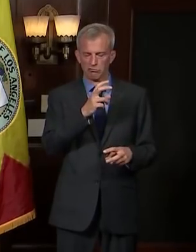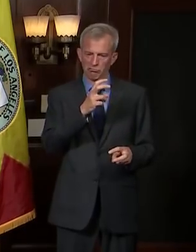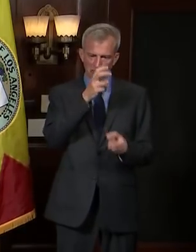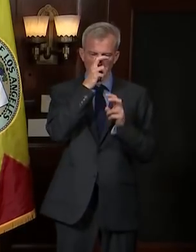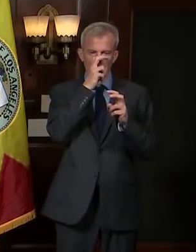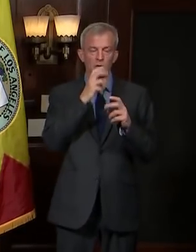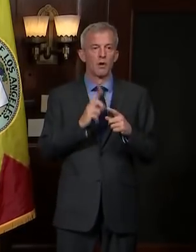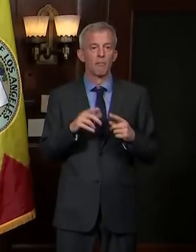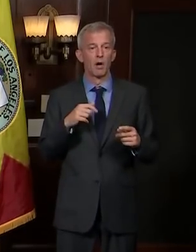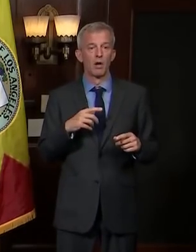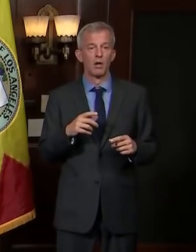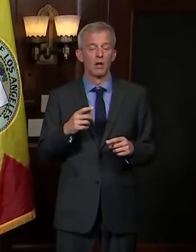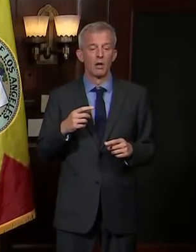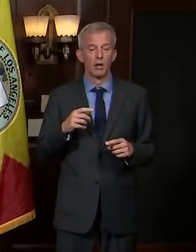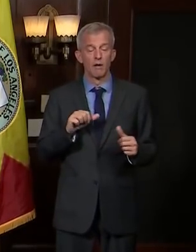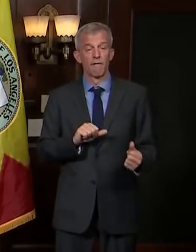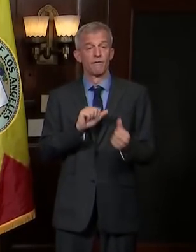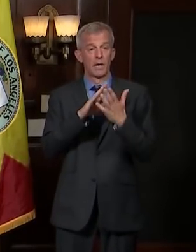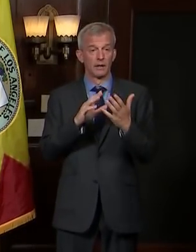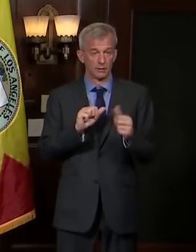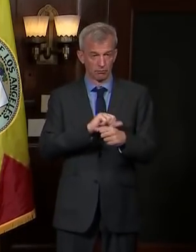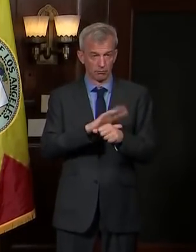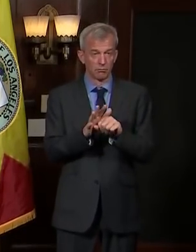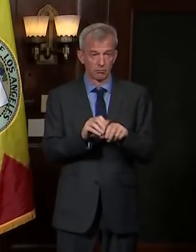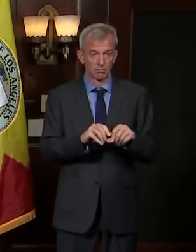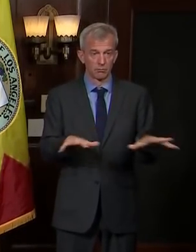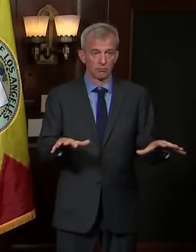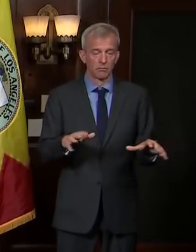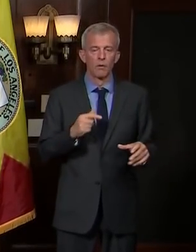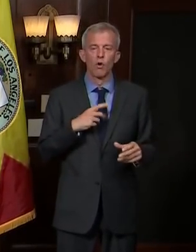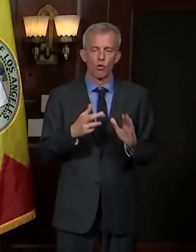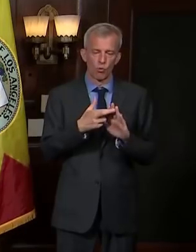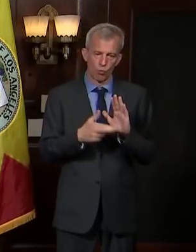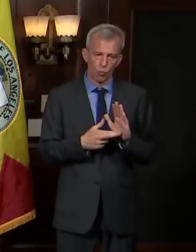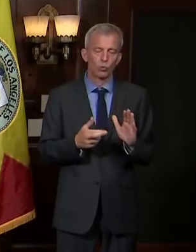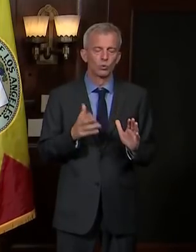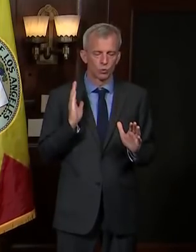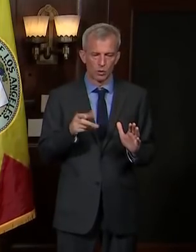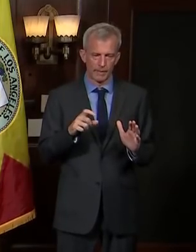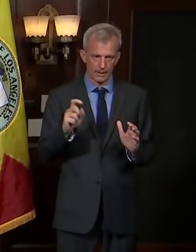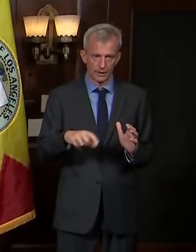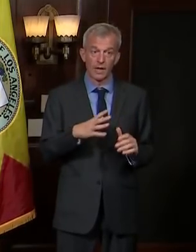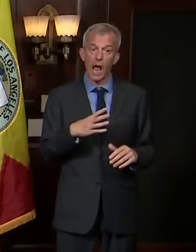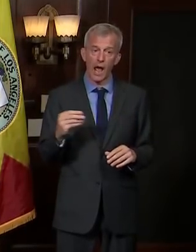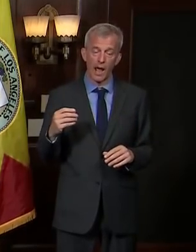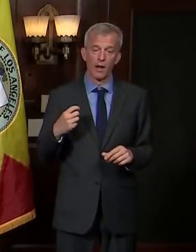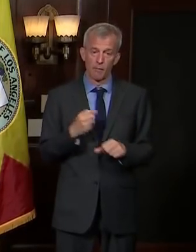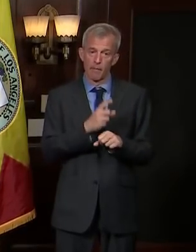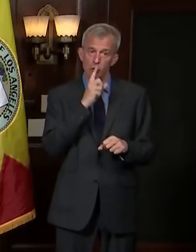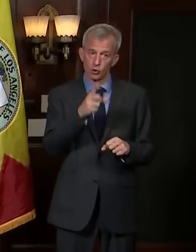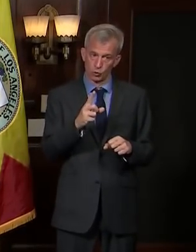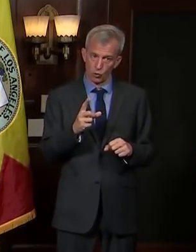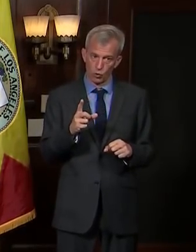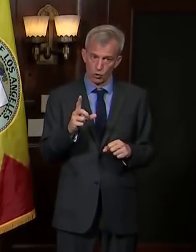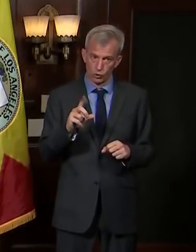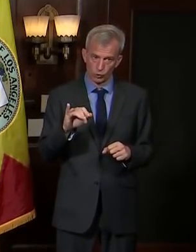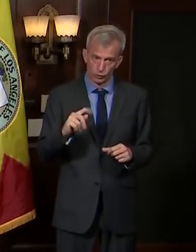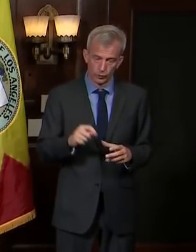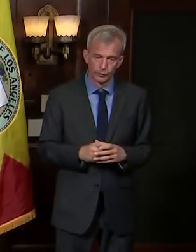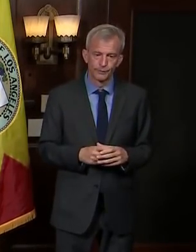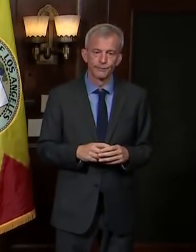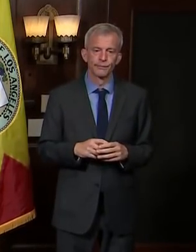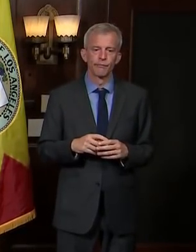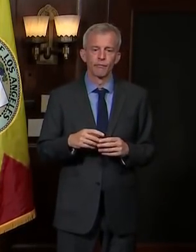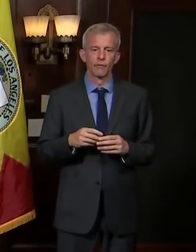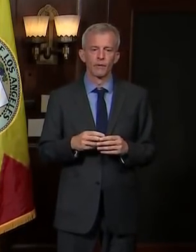health emergency, they will be necessary and they will be enforced. The Bureau of Street Services is working with organizers, reviewing